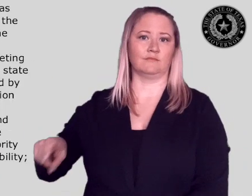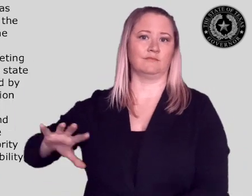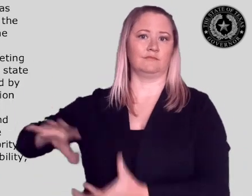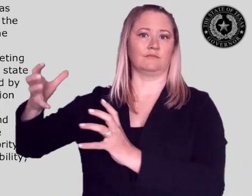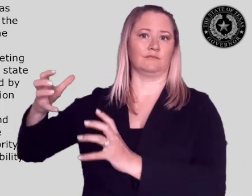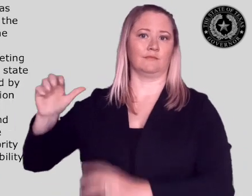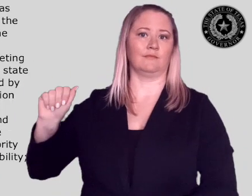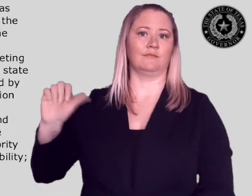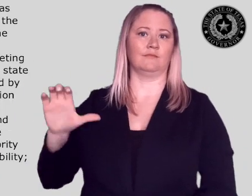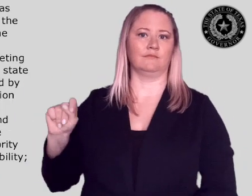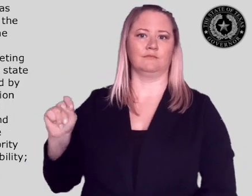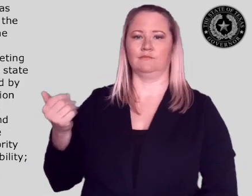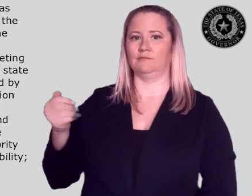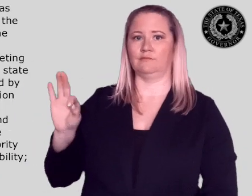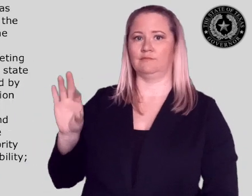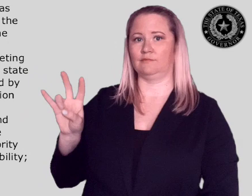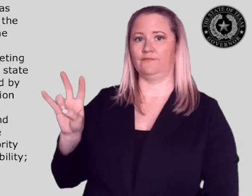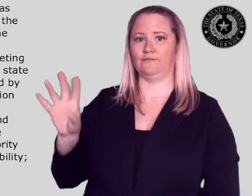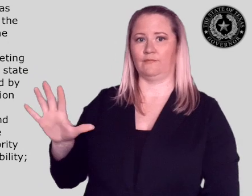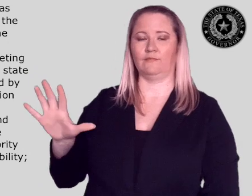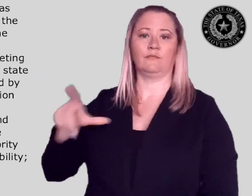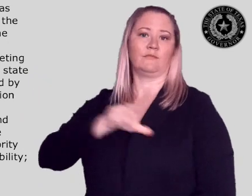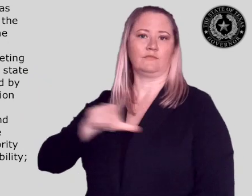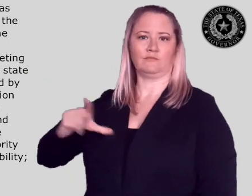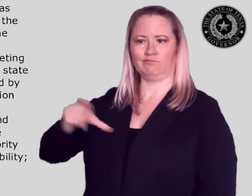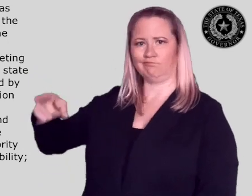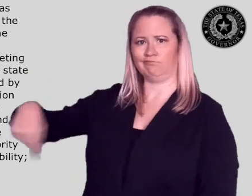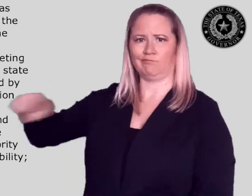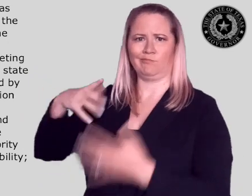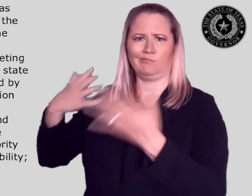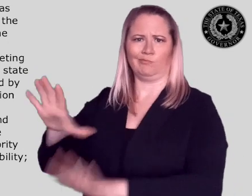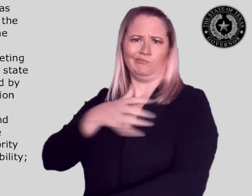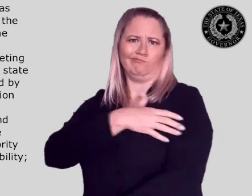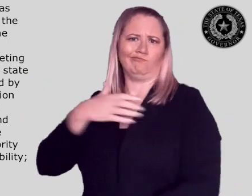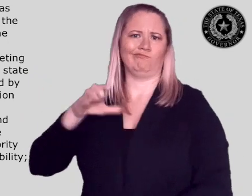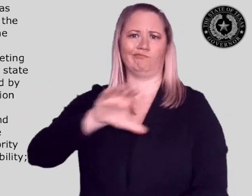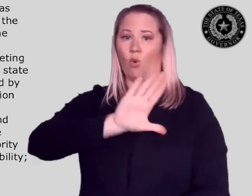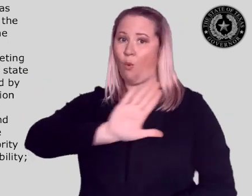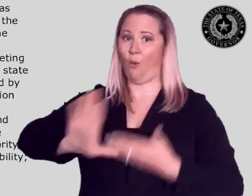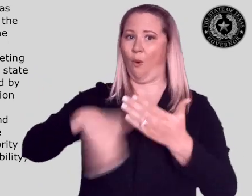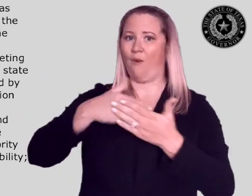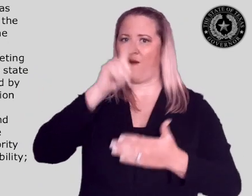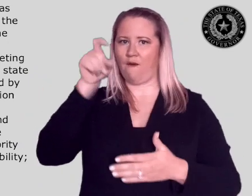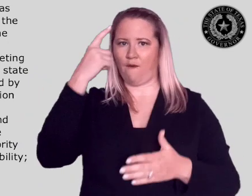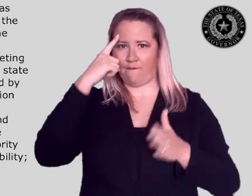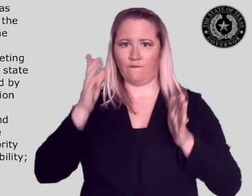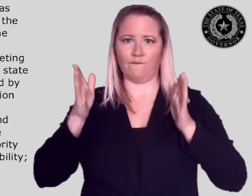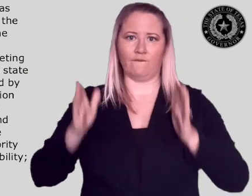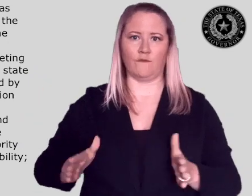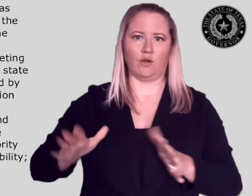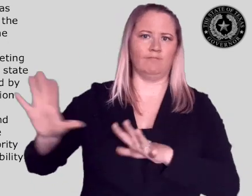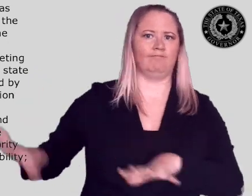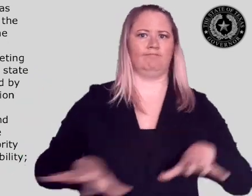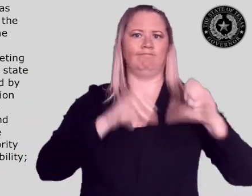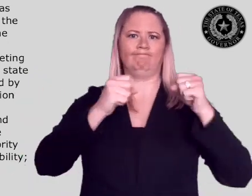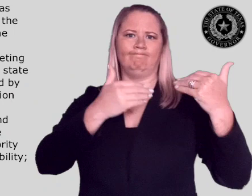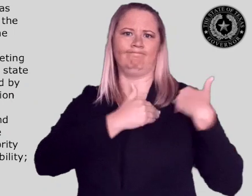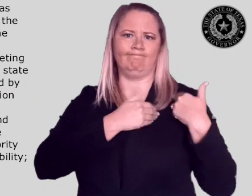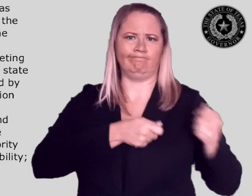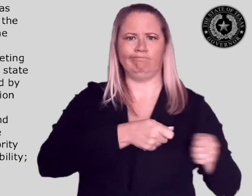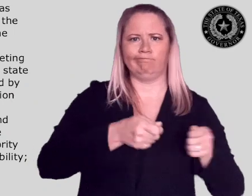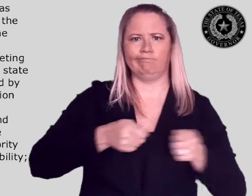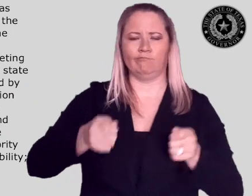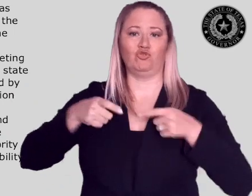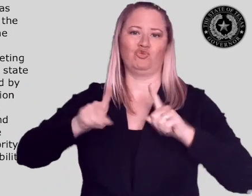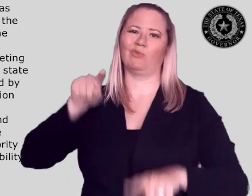whereas in the Disaster Act of 1975, the legislature charged the governor with the responsibility for meeting